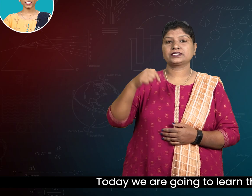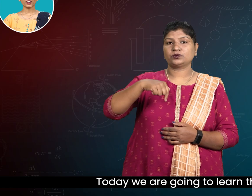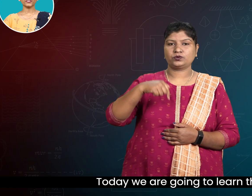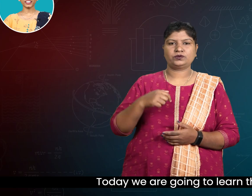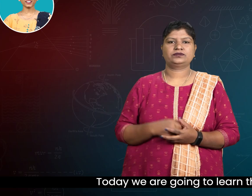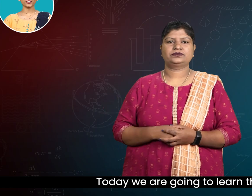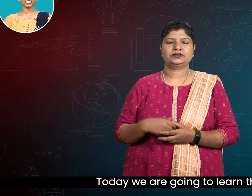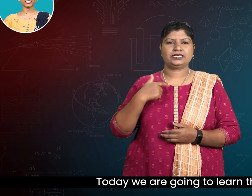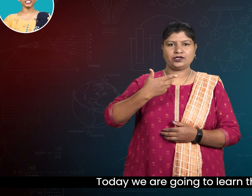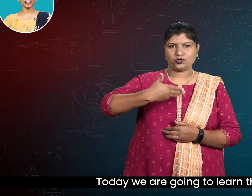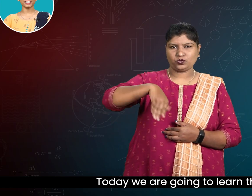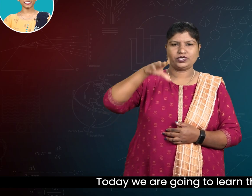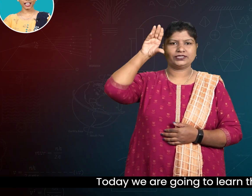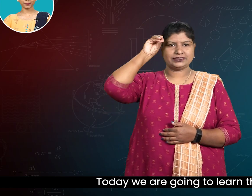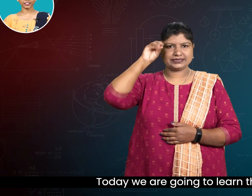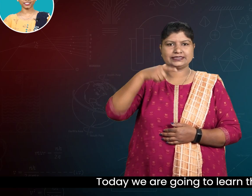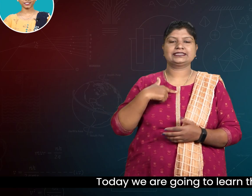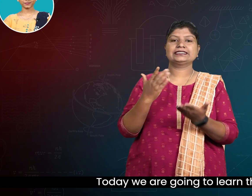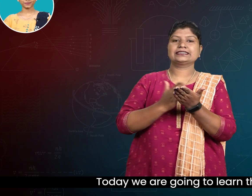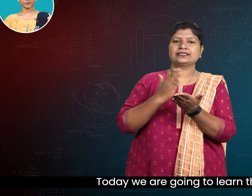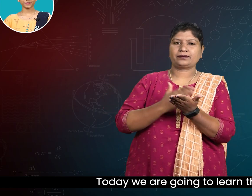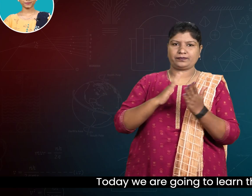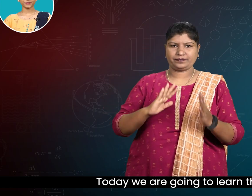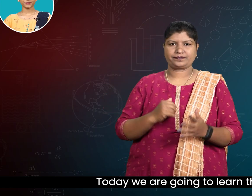Today we are going to learn the chapter